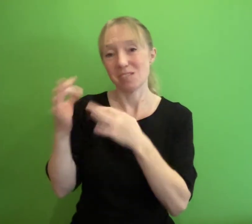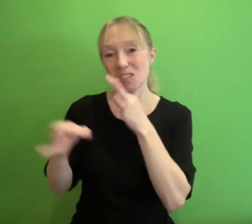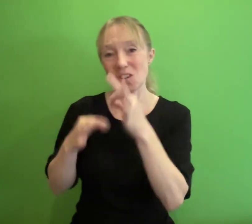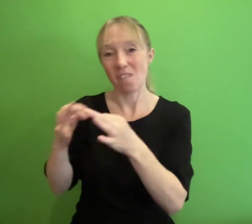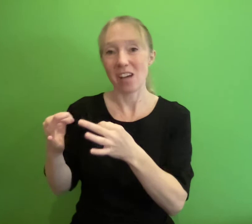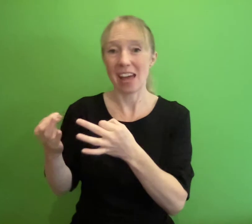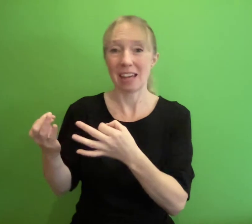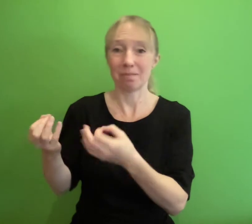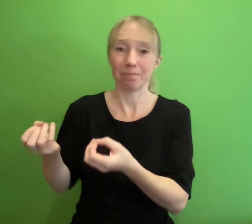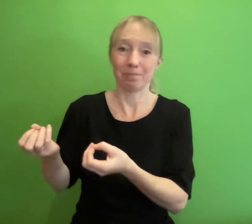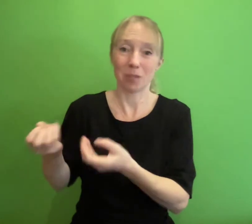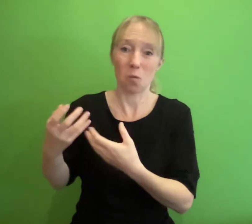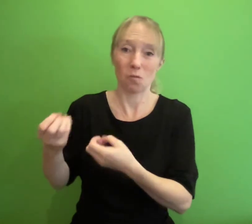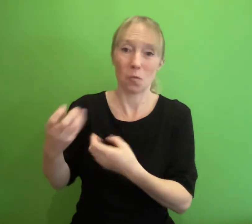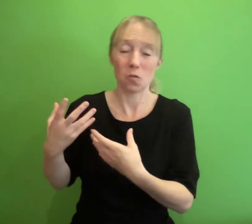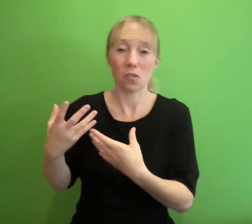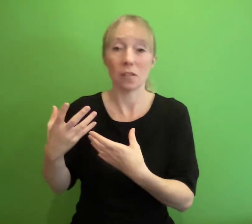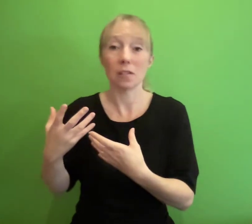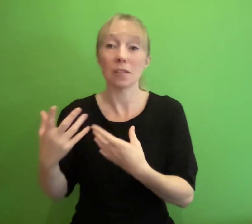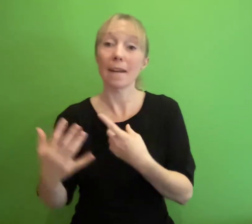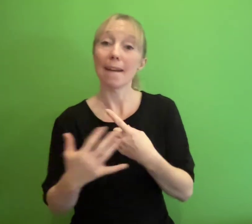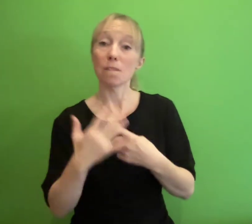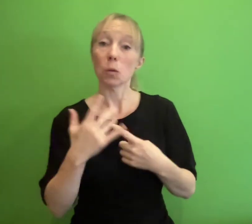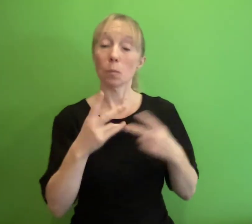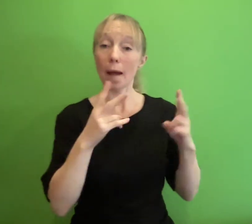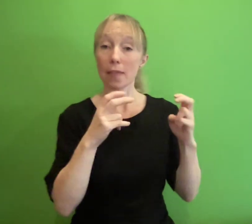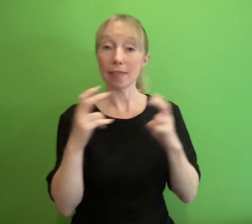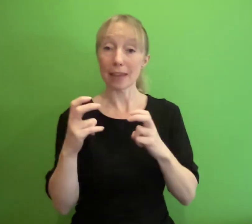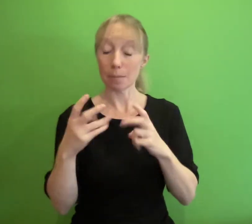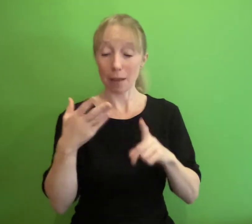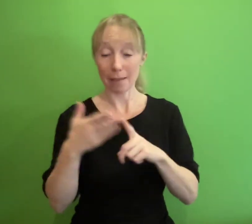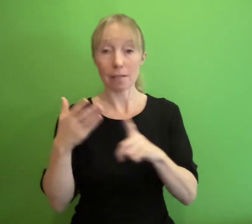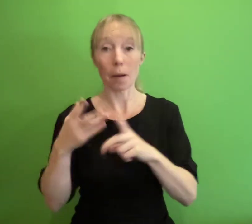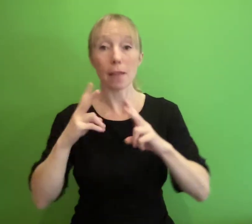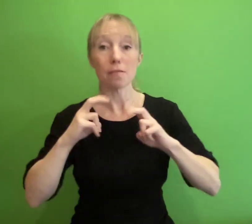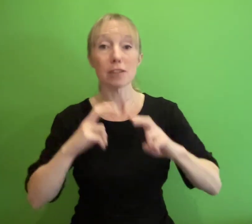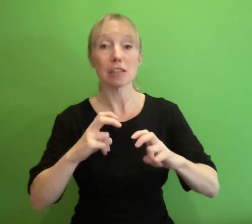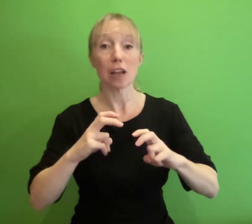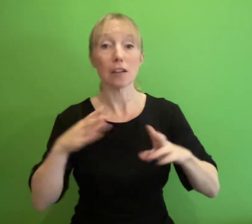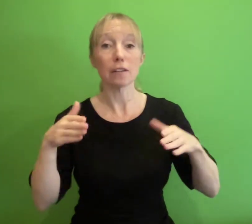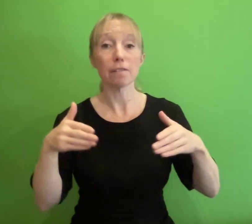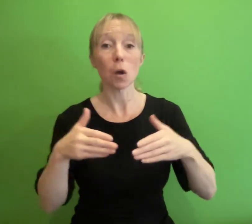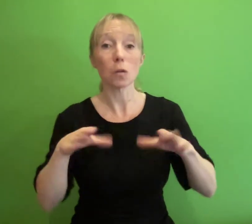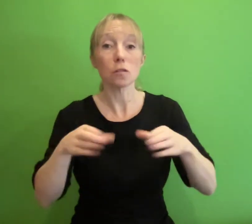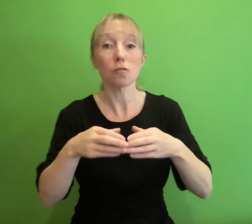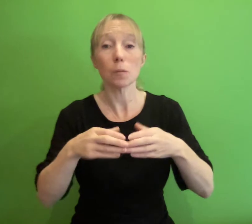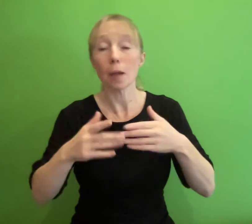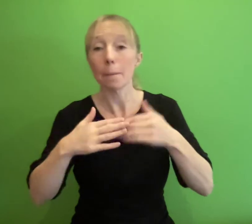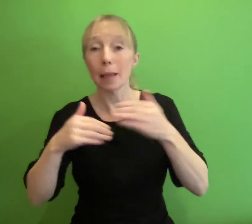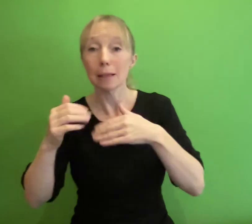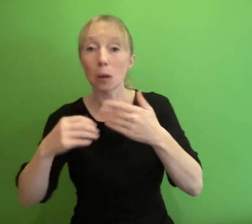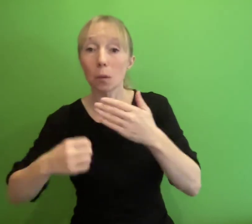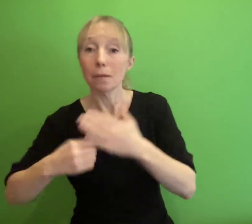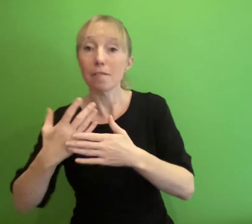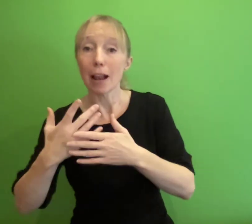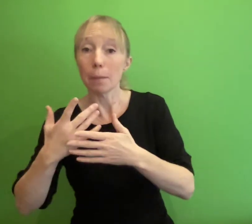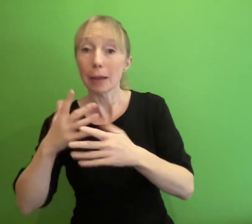Informed by the themes identified during the research focus groups and building on emerging findings from the 2 online surveys, we ran